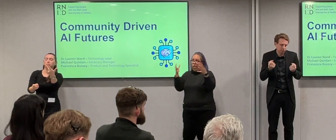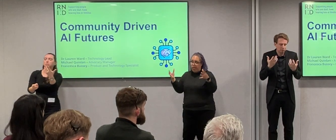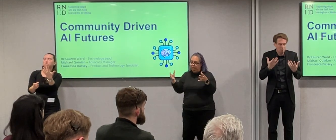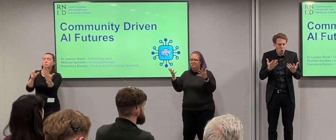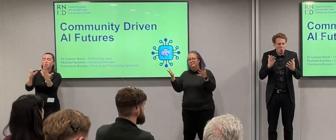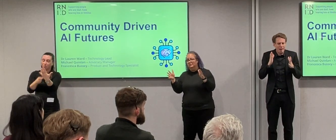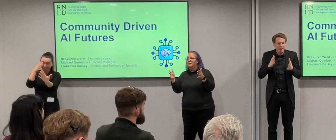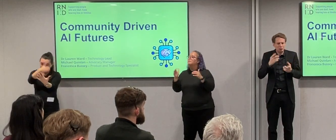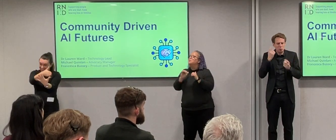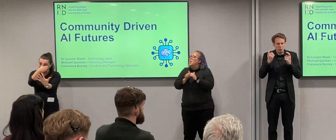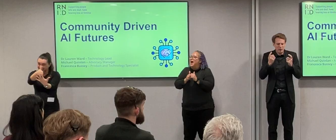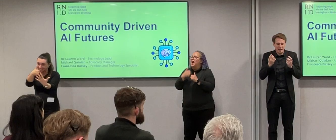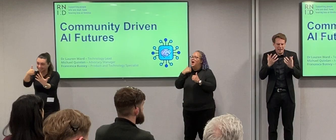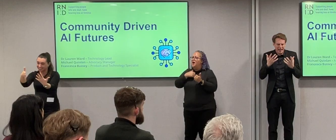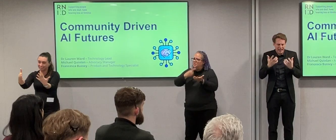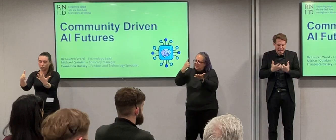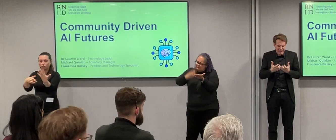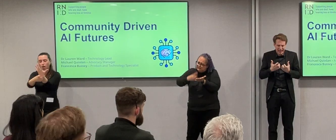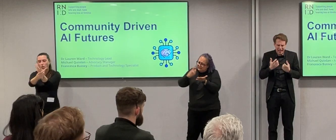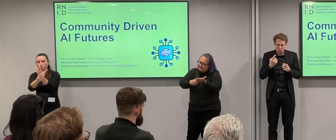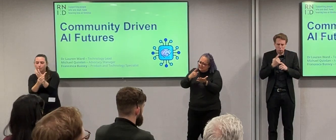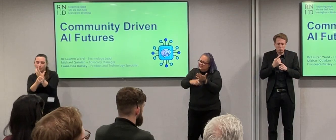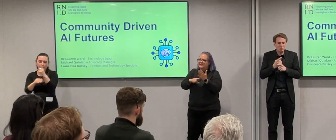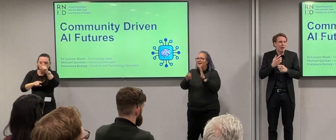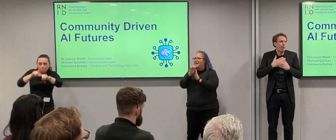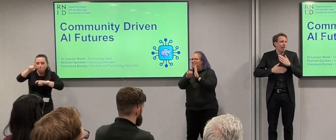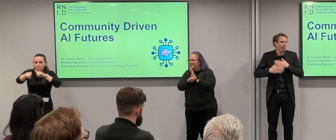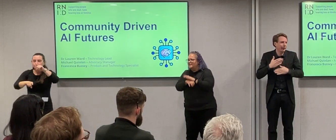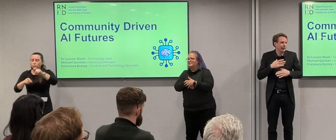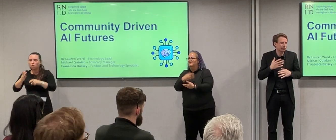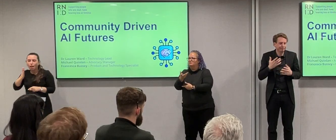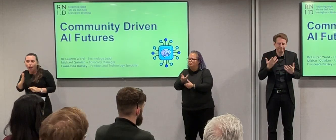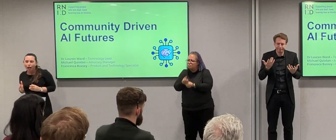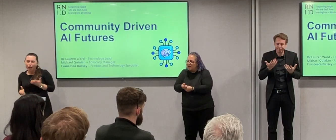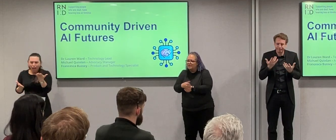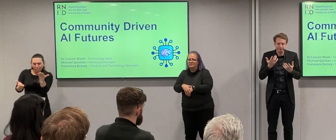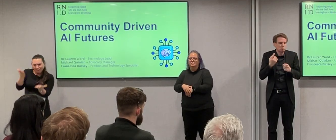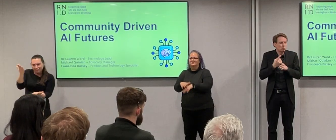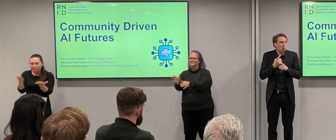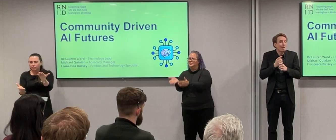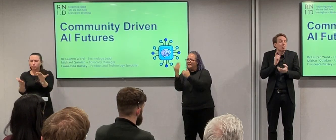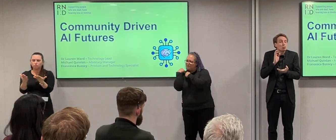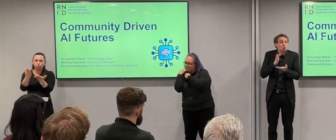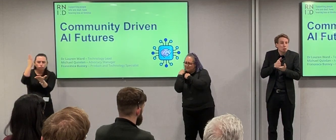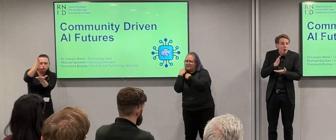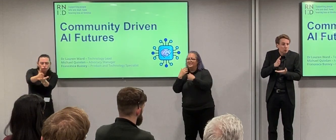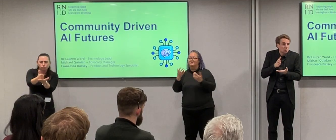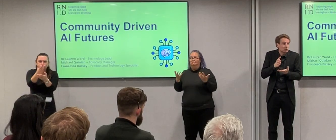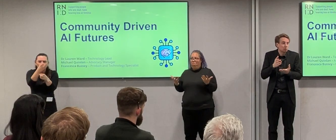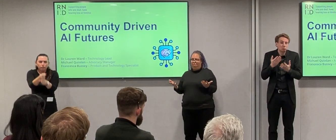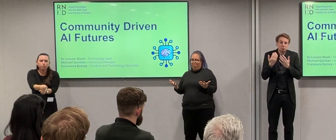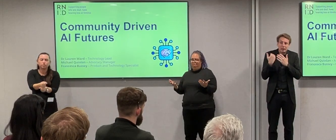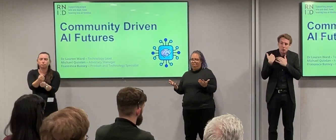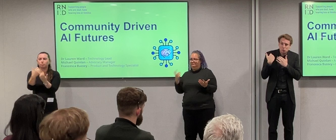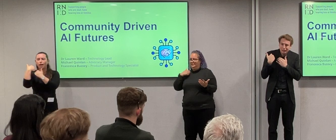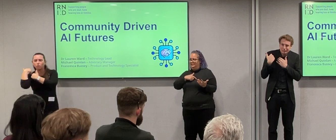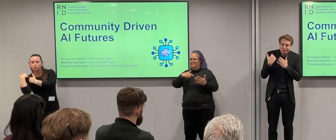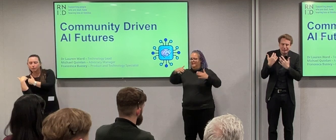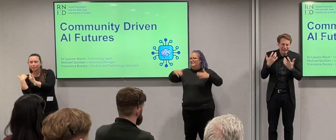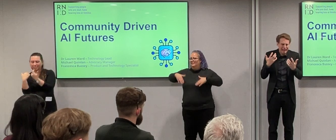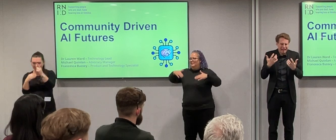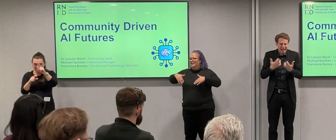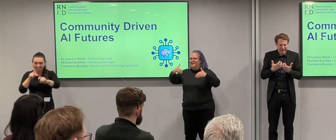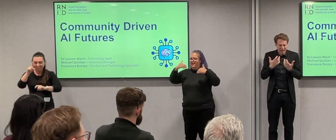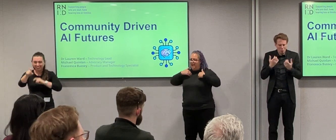hard conversations about ethics, about trust, about accountability, when we haven't got